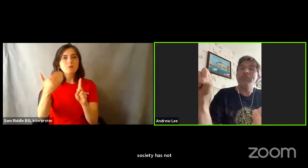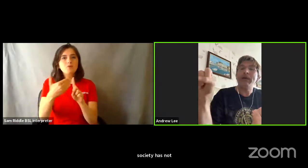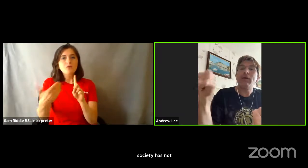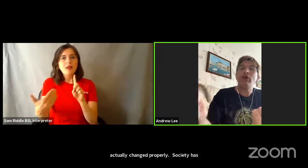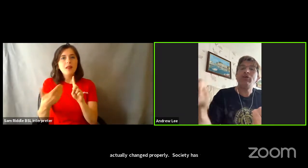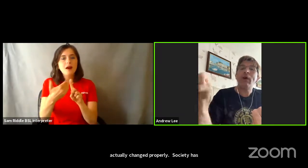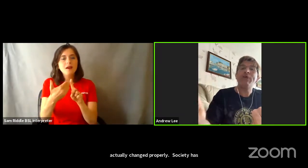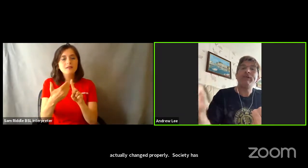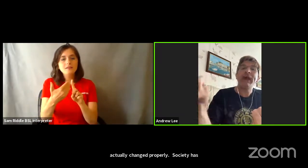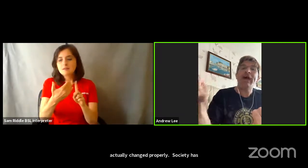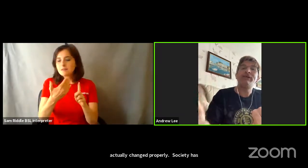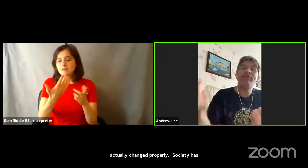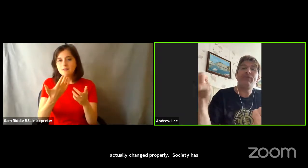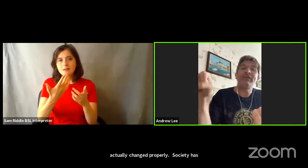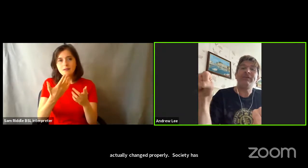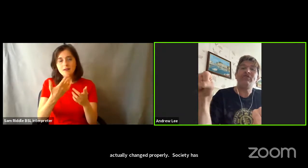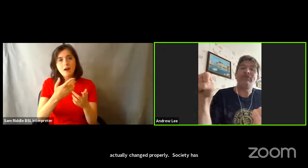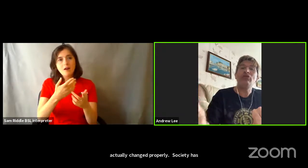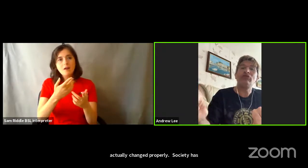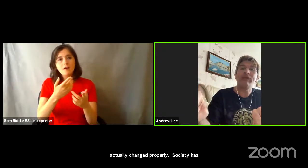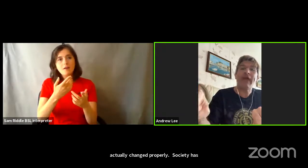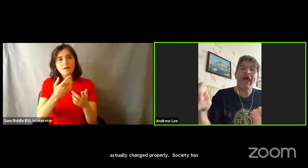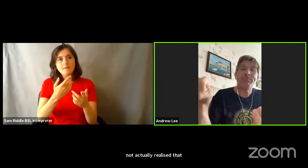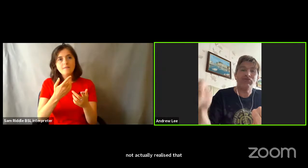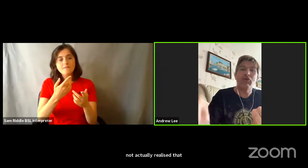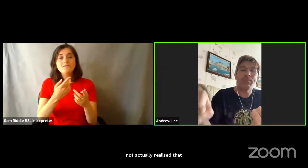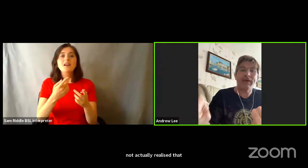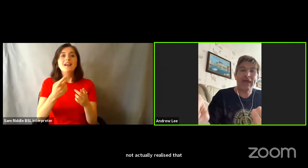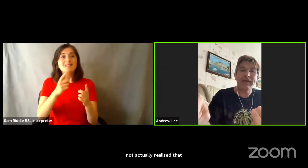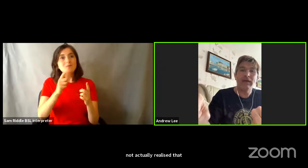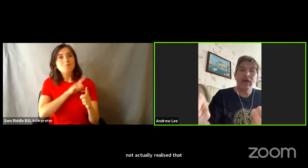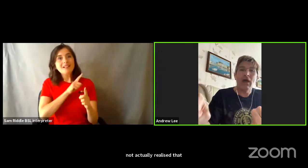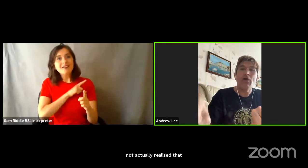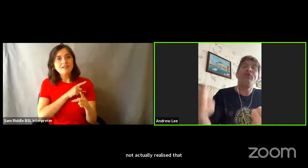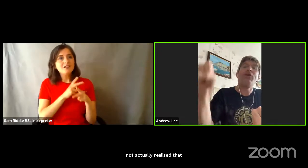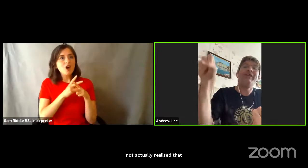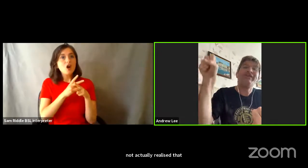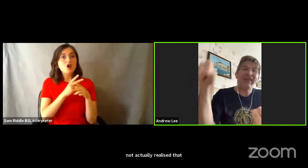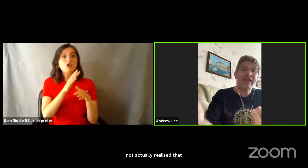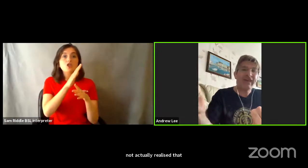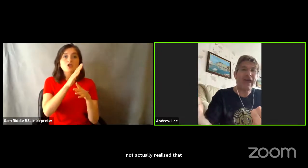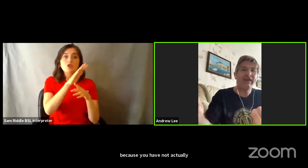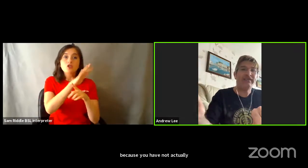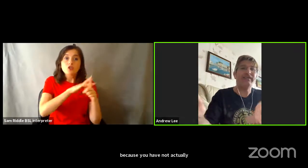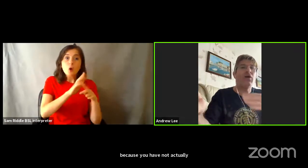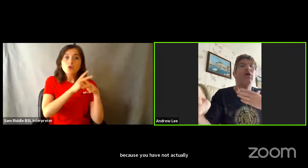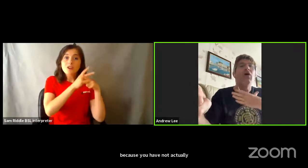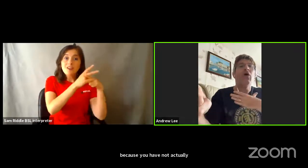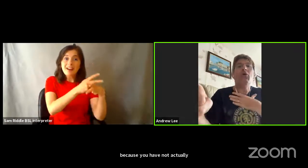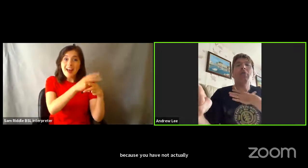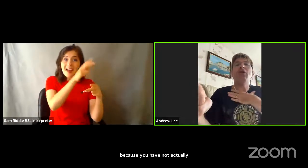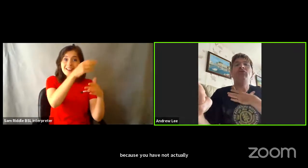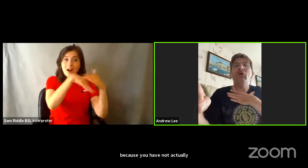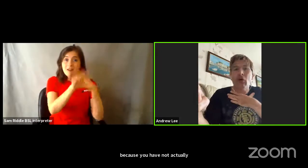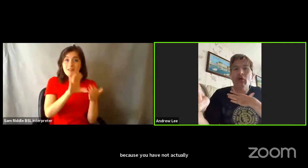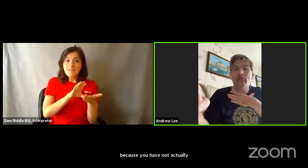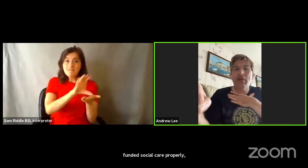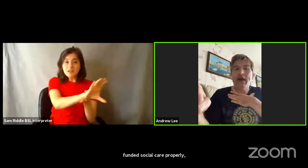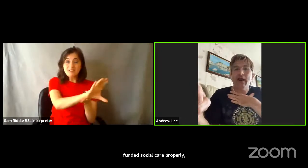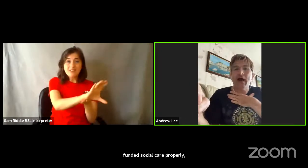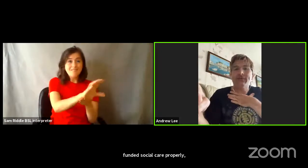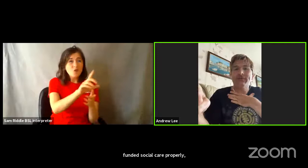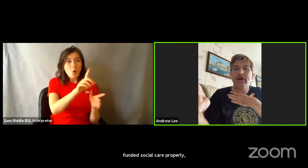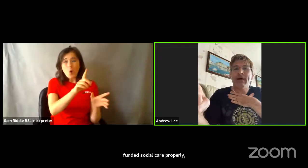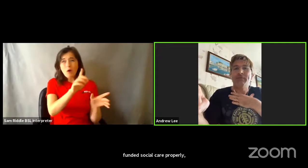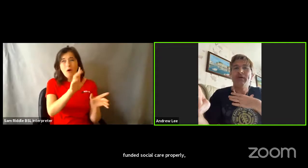that because you haven't actually funded social care properly for decades, almost all of